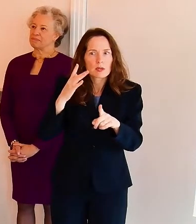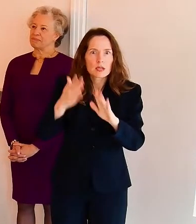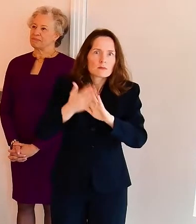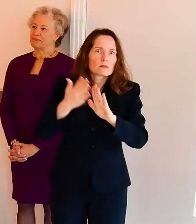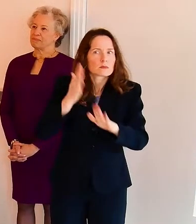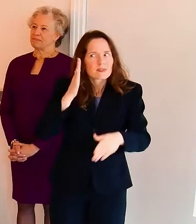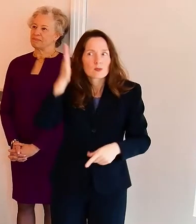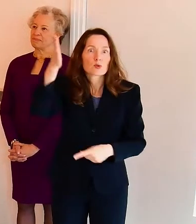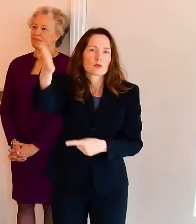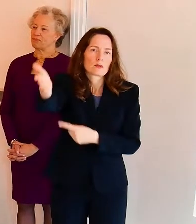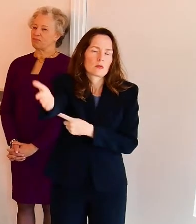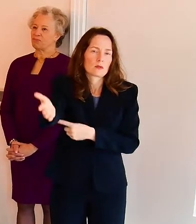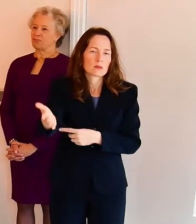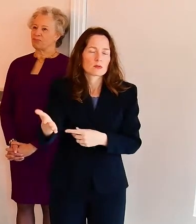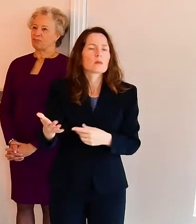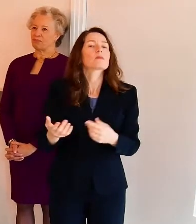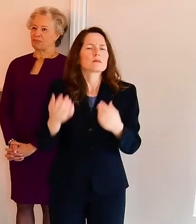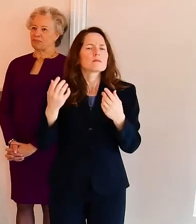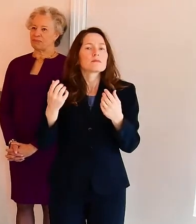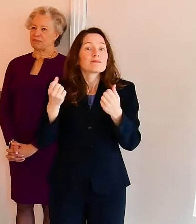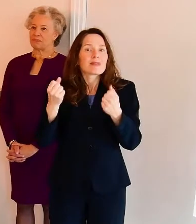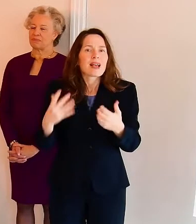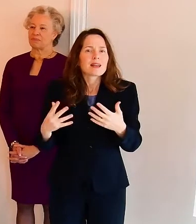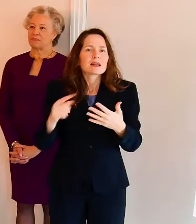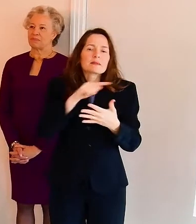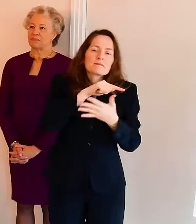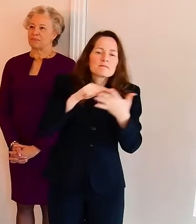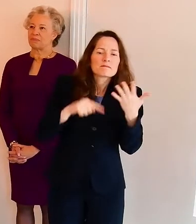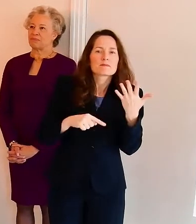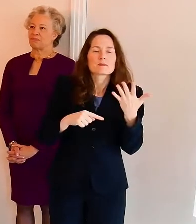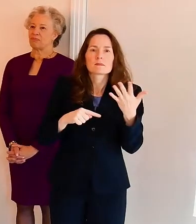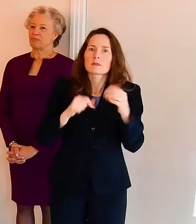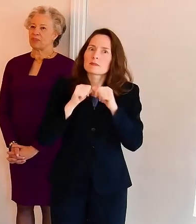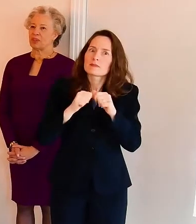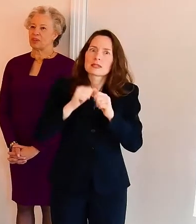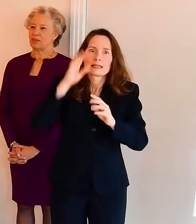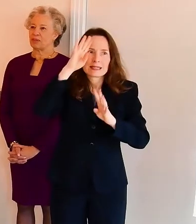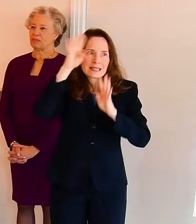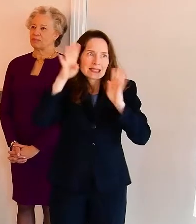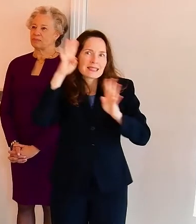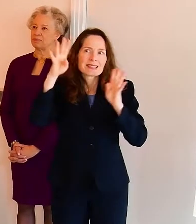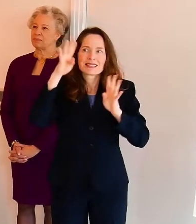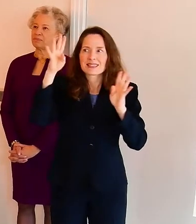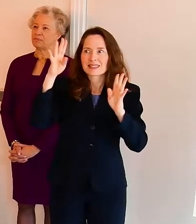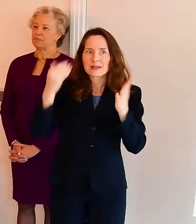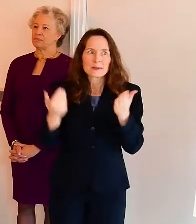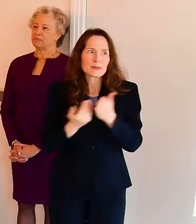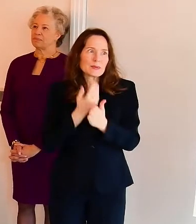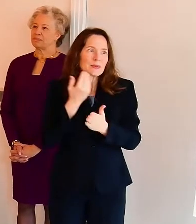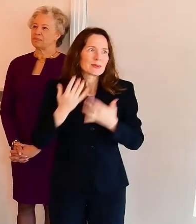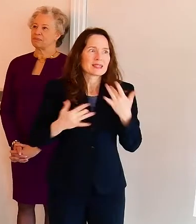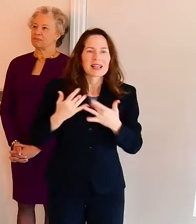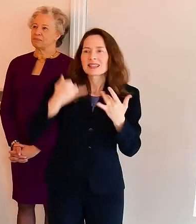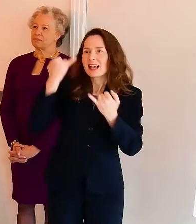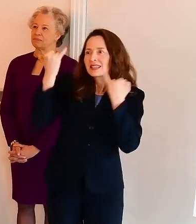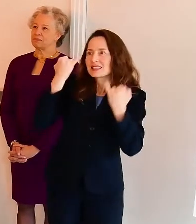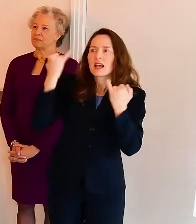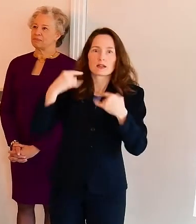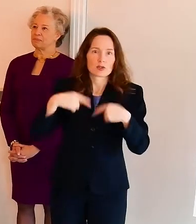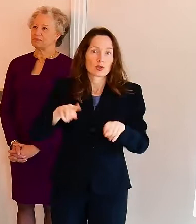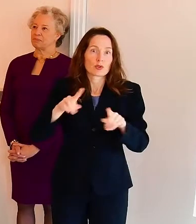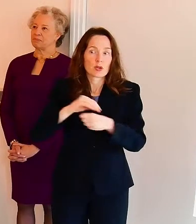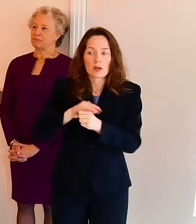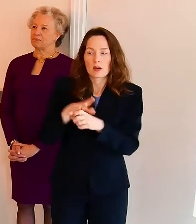kept innovating and developing new, exciting ideas throughout the pandemic, it has been difficult to find